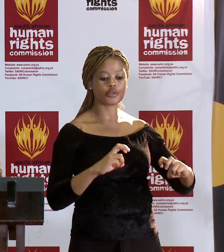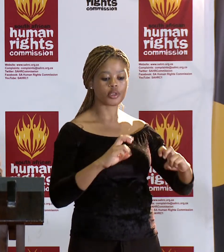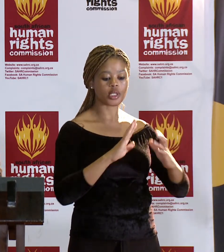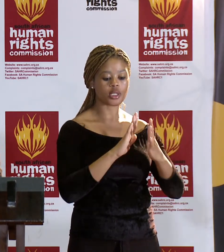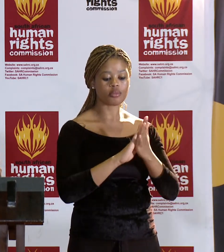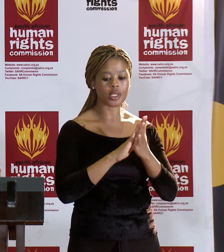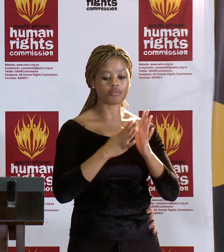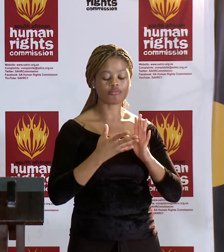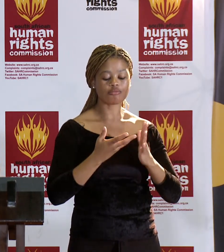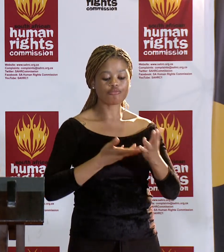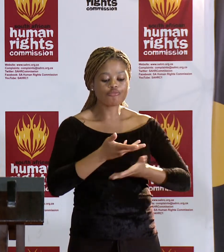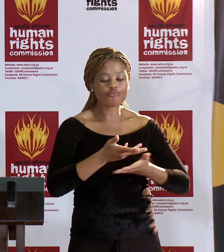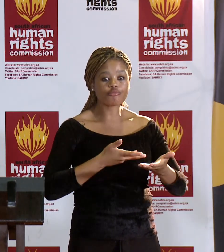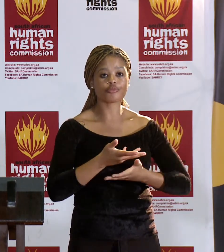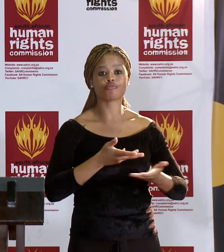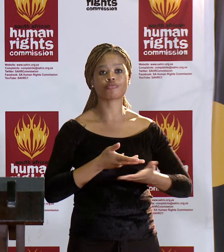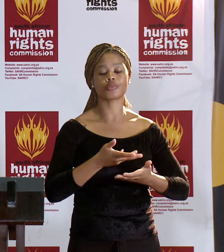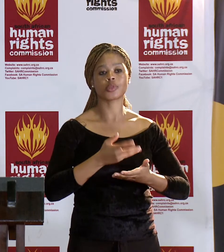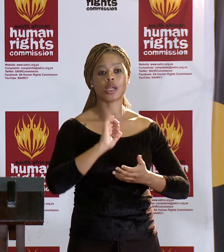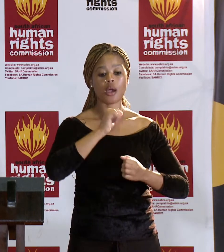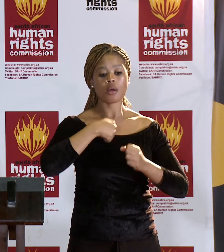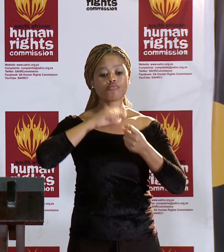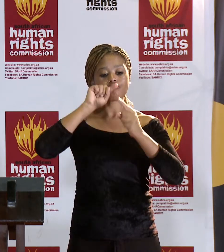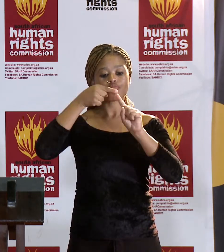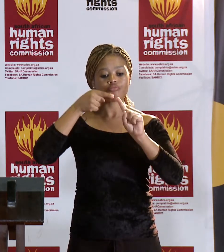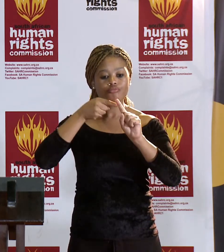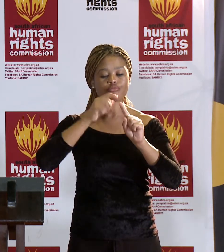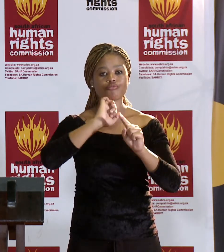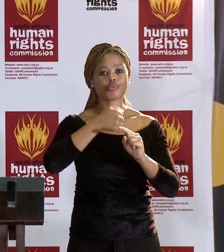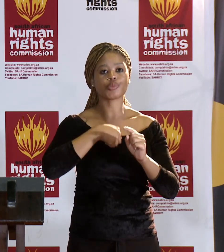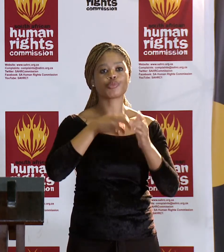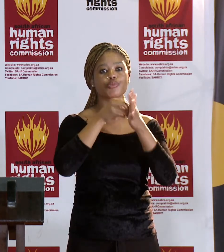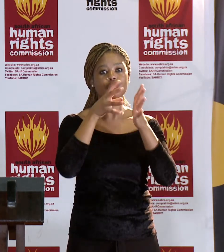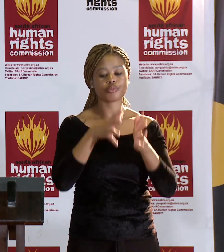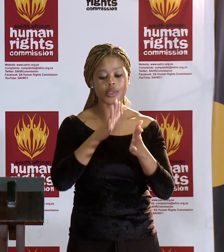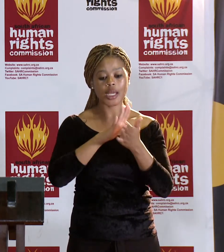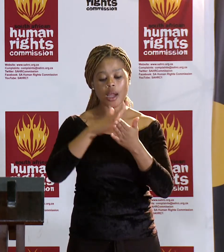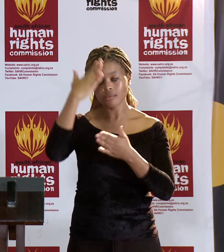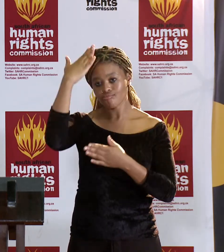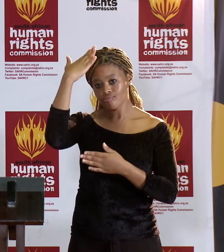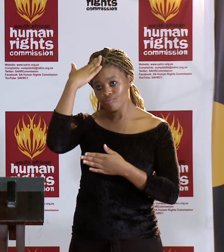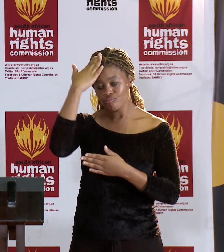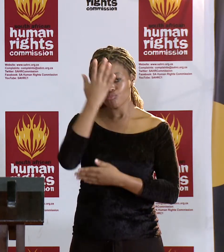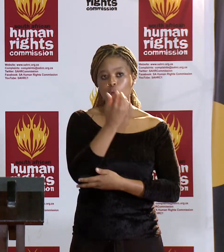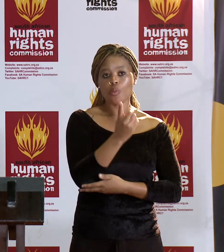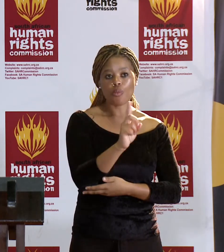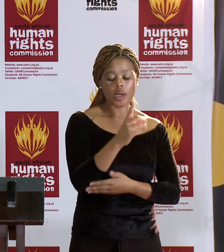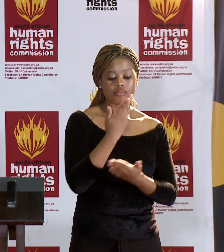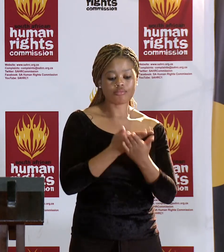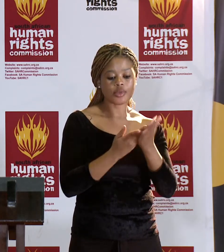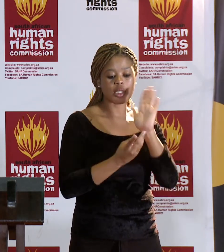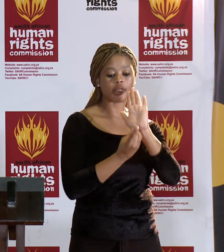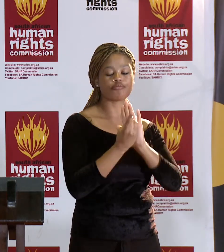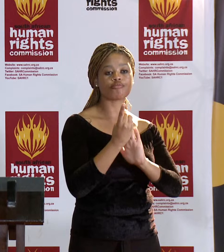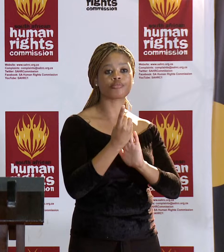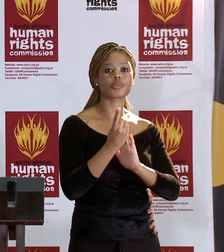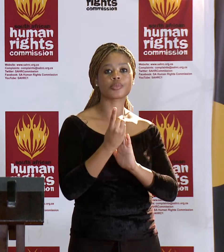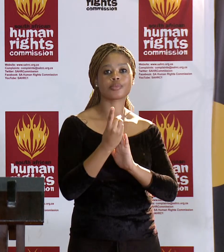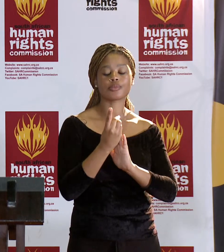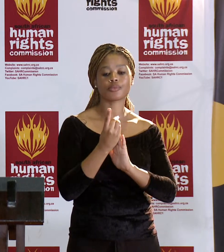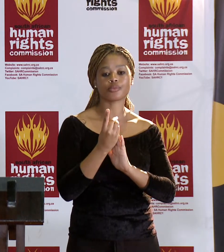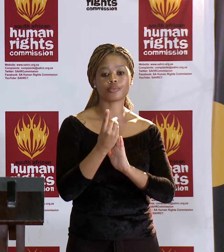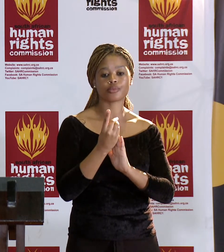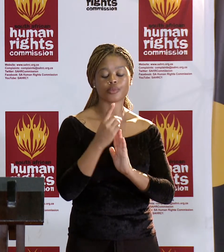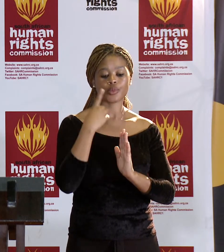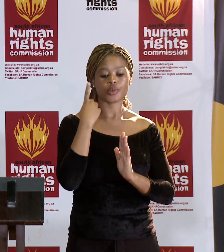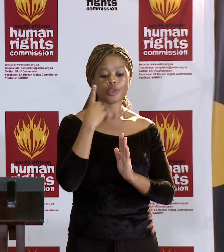engagement endeavors. Our aim and intention for our students and graduates is that they will develop the